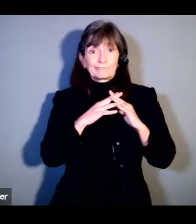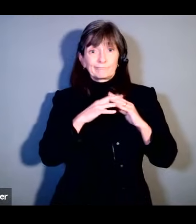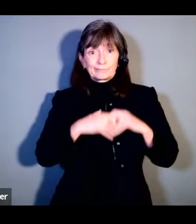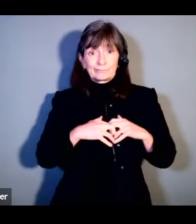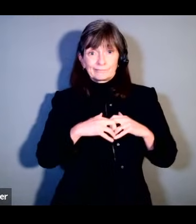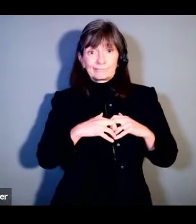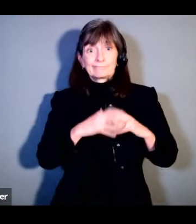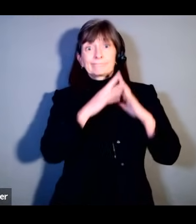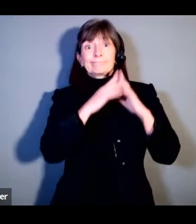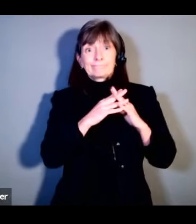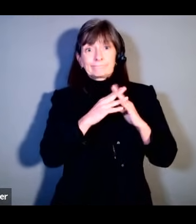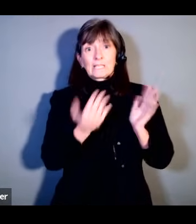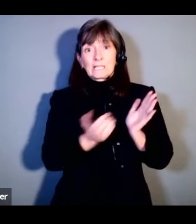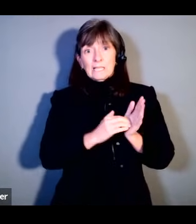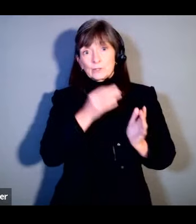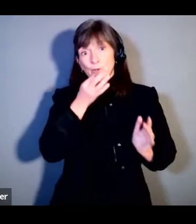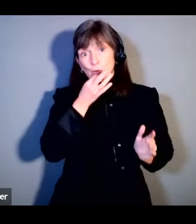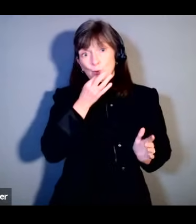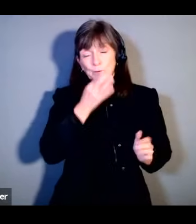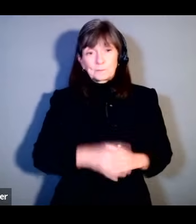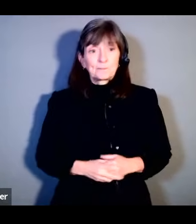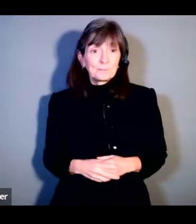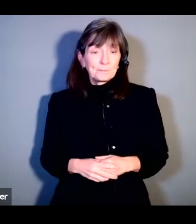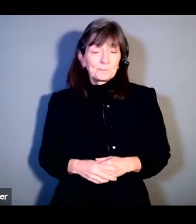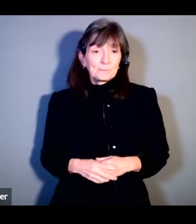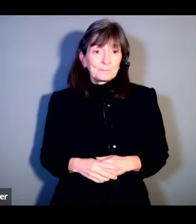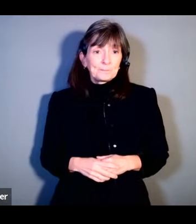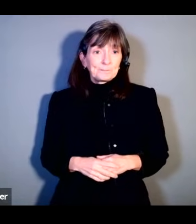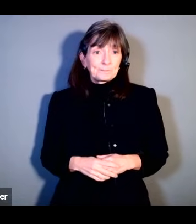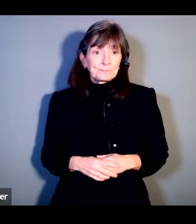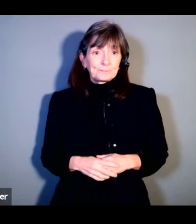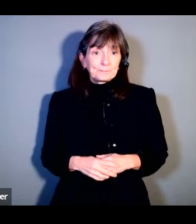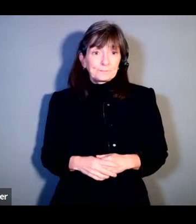online and be able to do what we've normally done before too long.